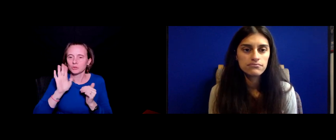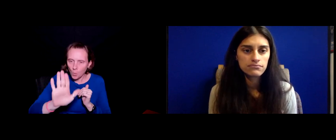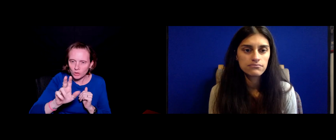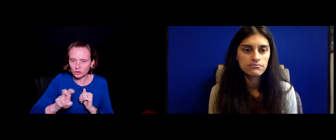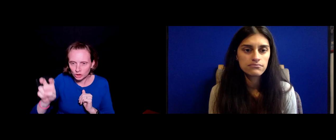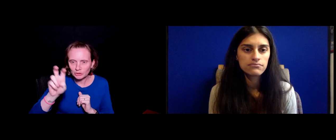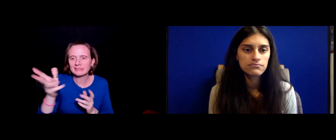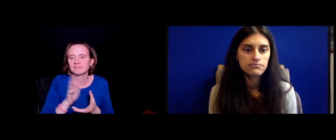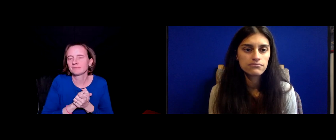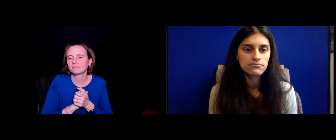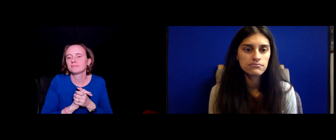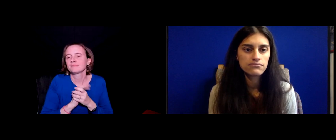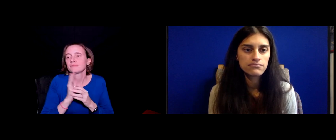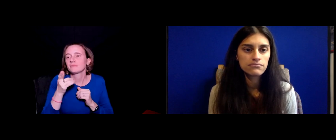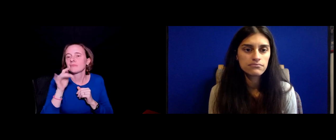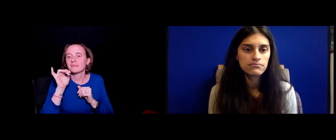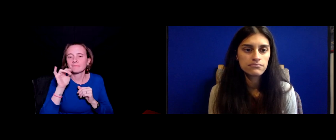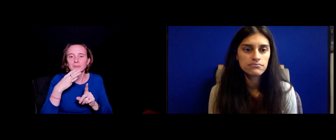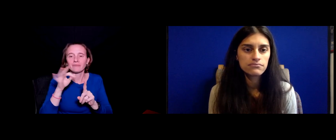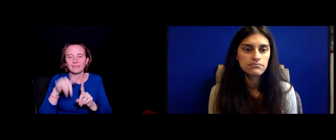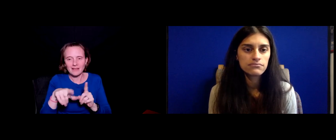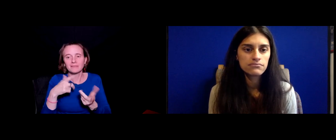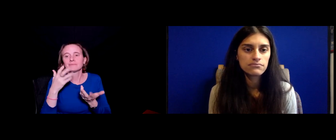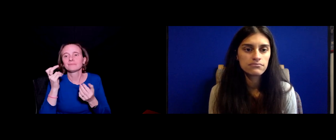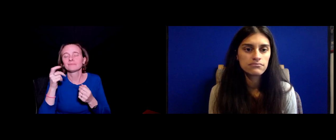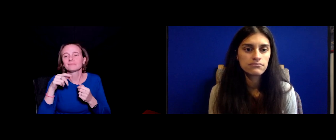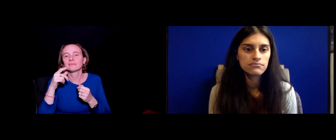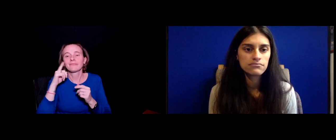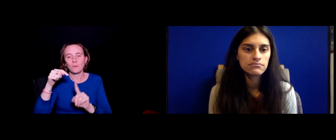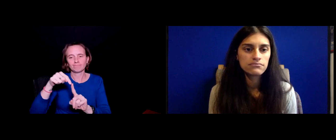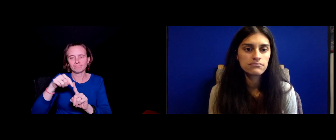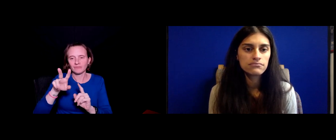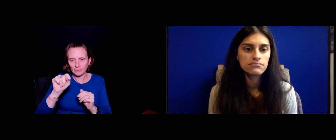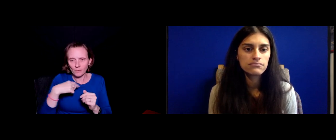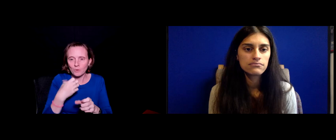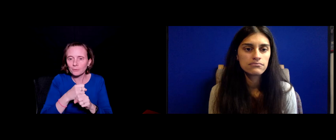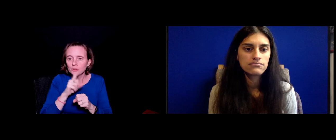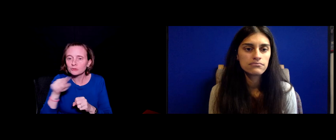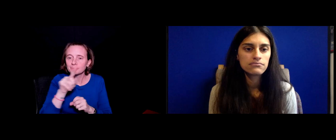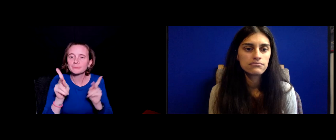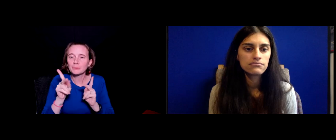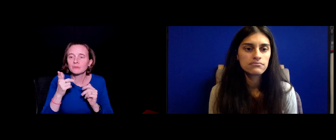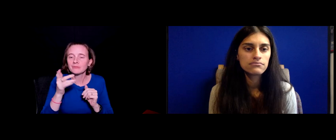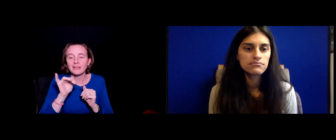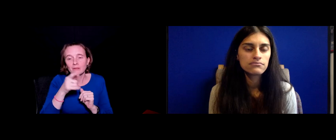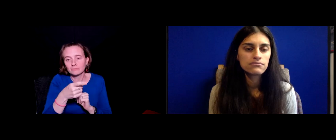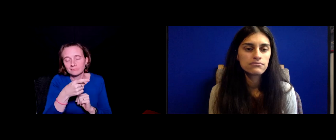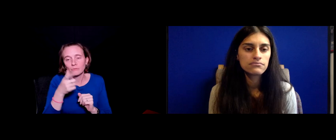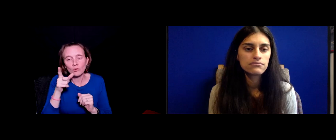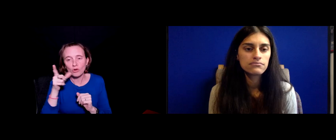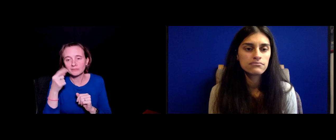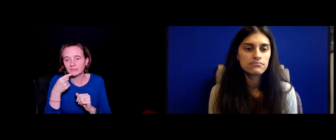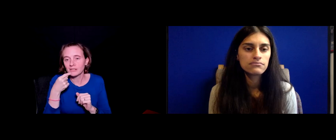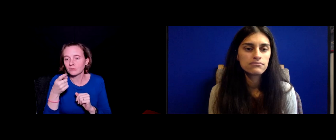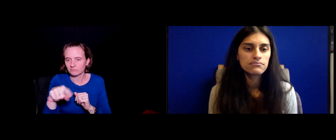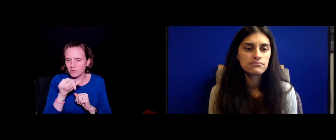yourself. So everyone's journey is their own and it is unique, and we honor that. So in Vermont, I want to make